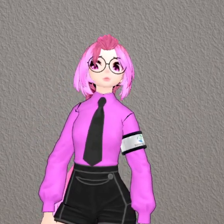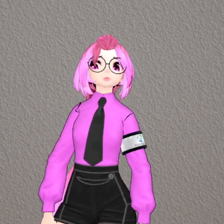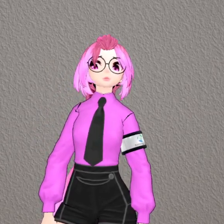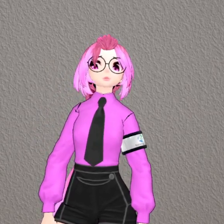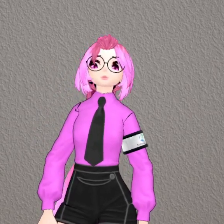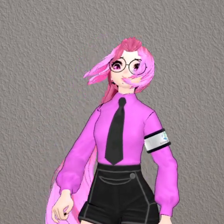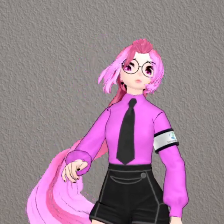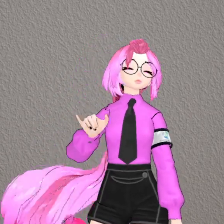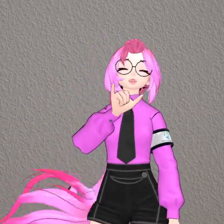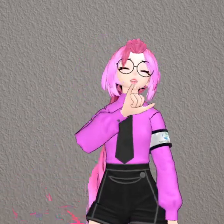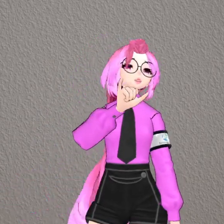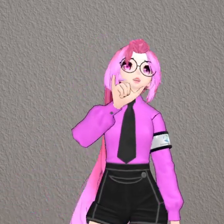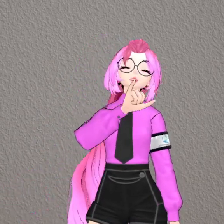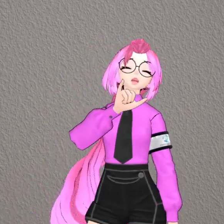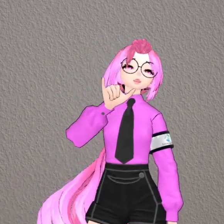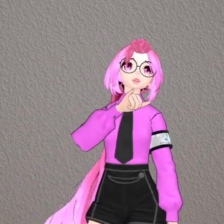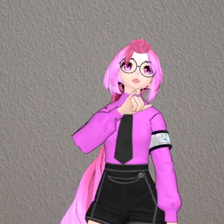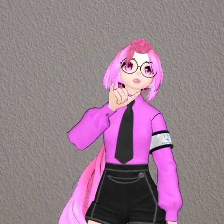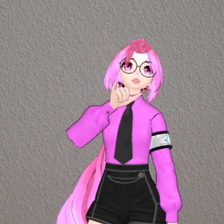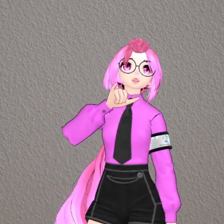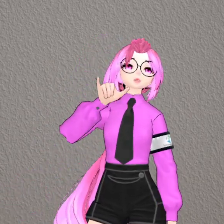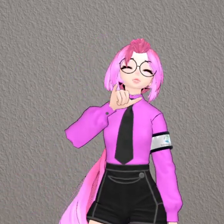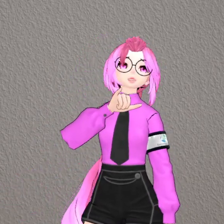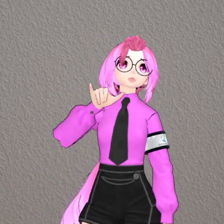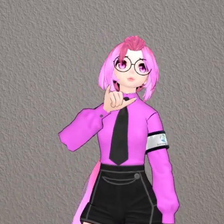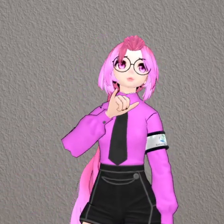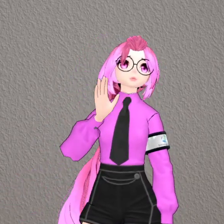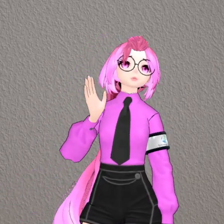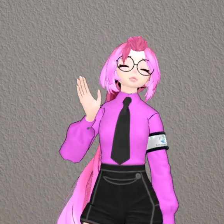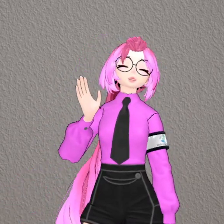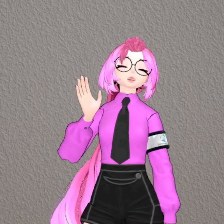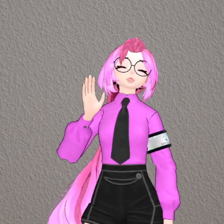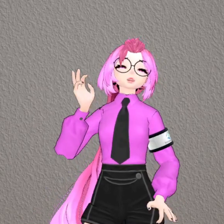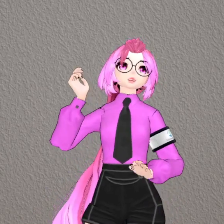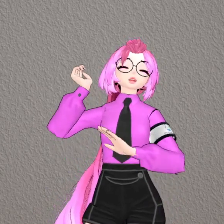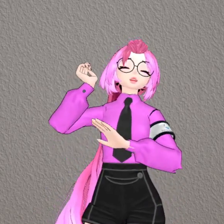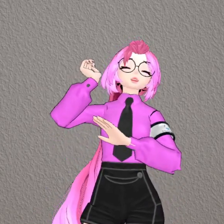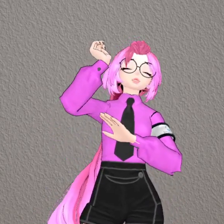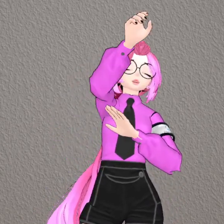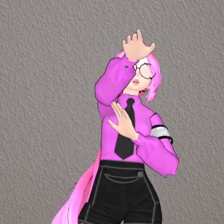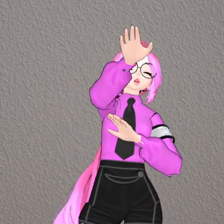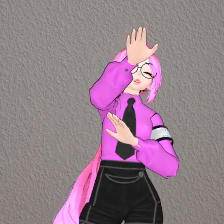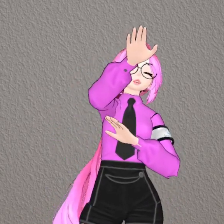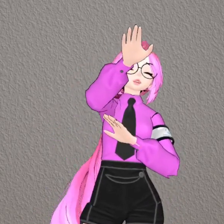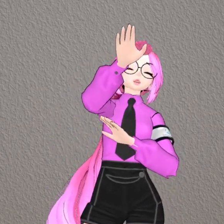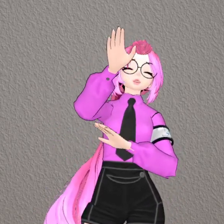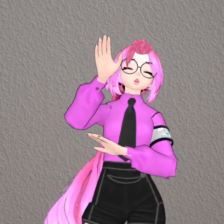miss. So they're the same sign. It's just context. Miss is in like you missed the ball. If somebody throws you a